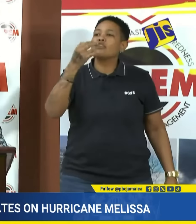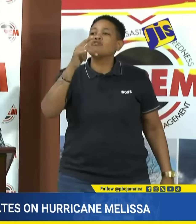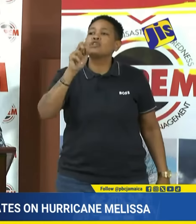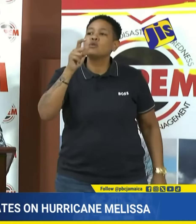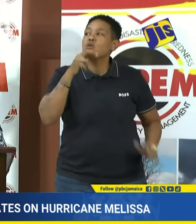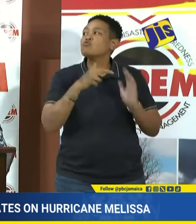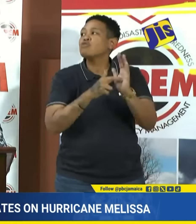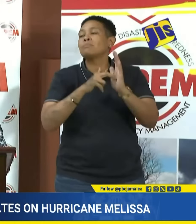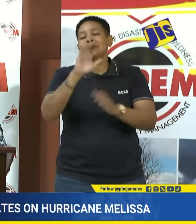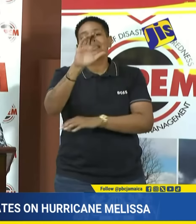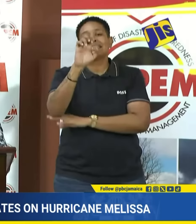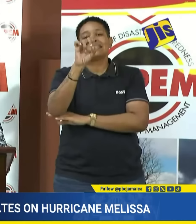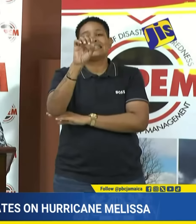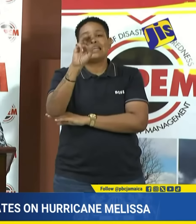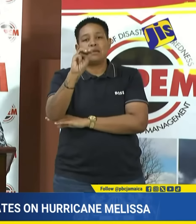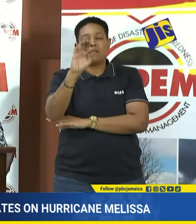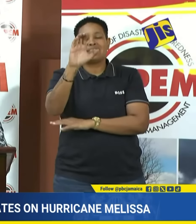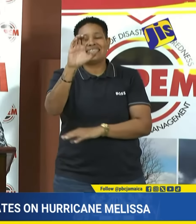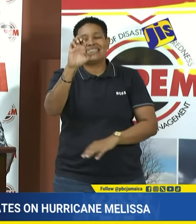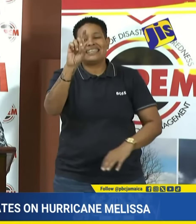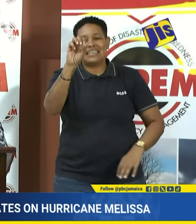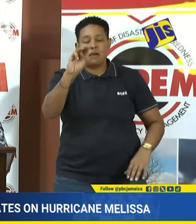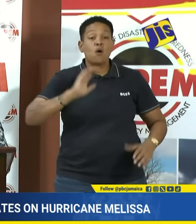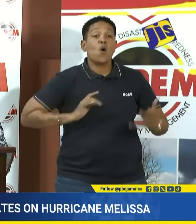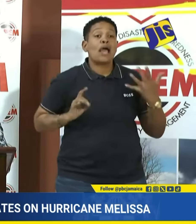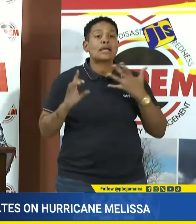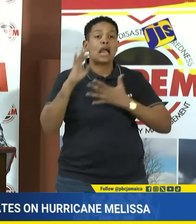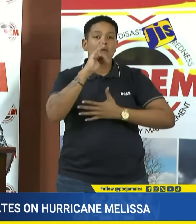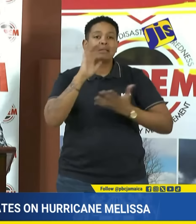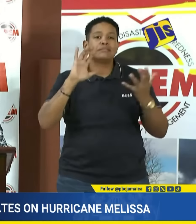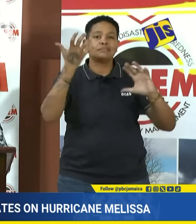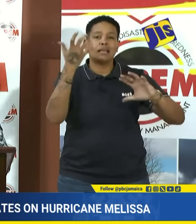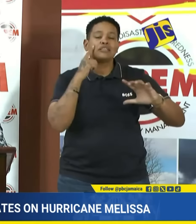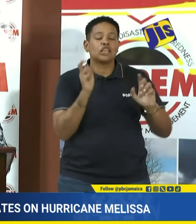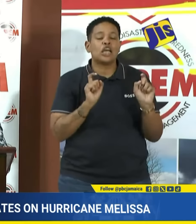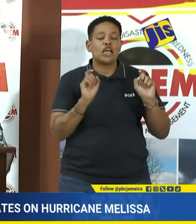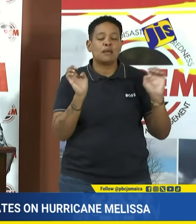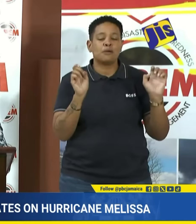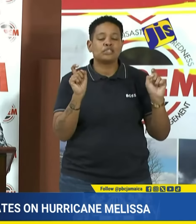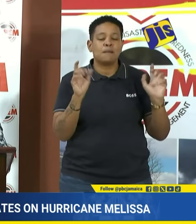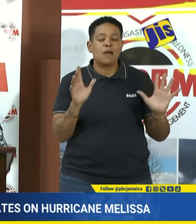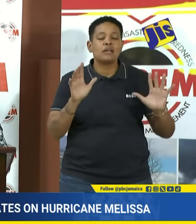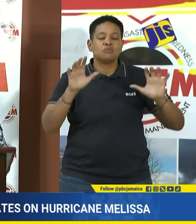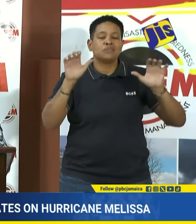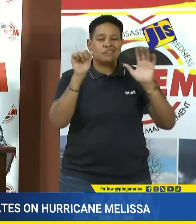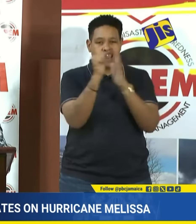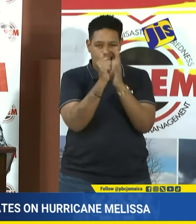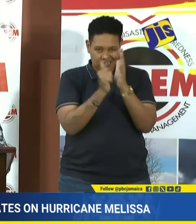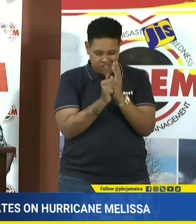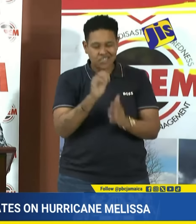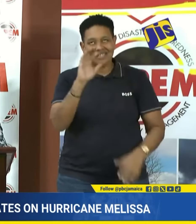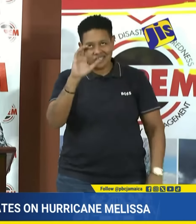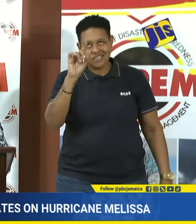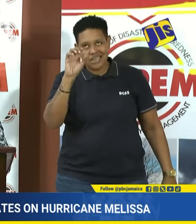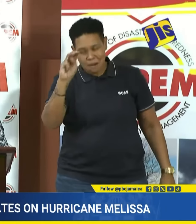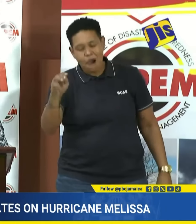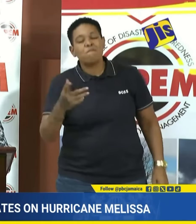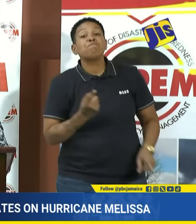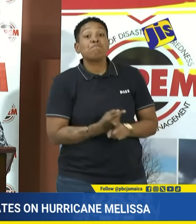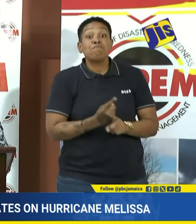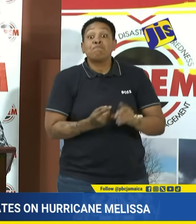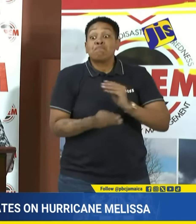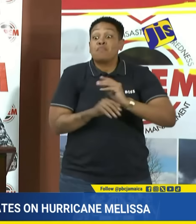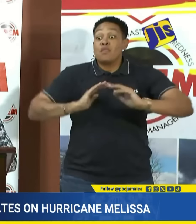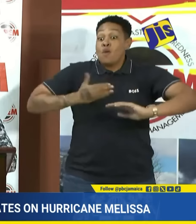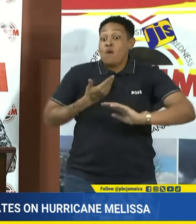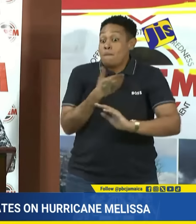representing SEDIMA, and that is our Caribbean Disaster Emergency Management Agency. And so